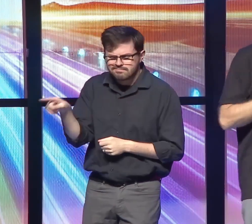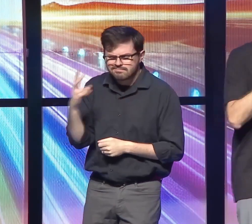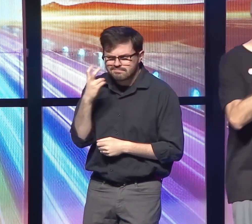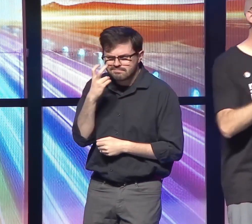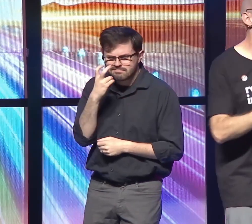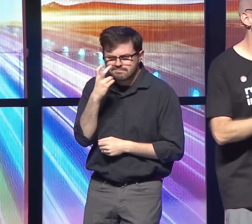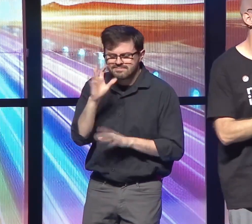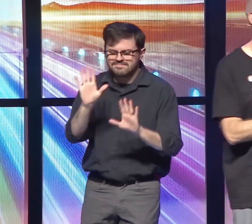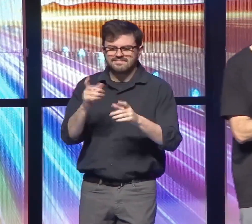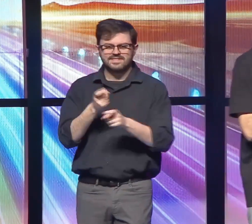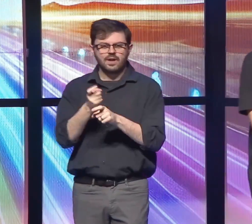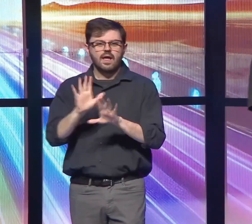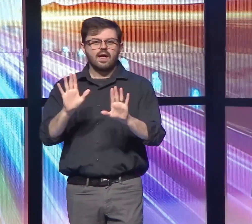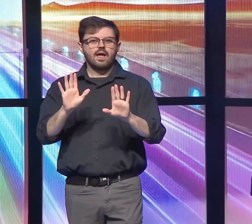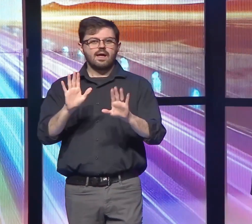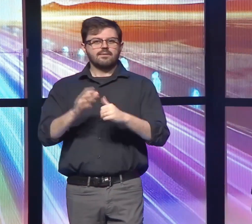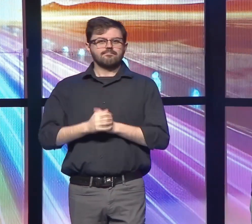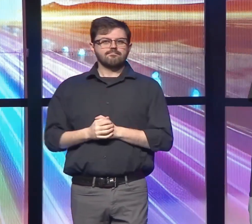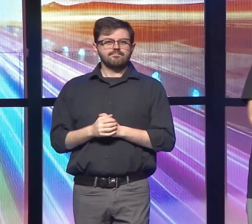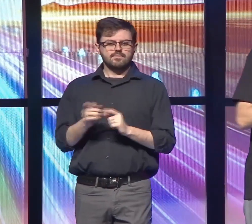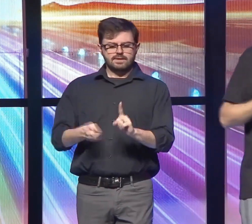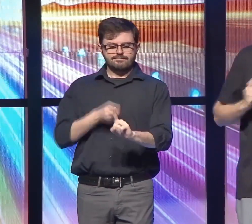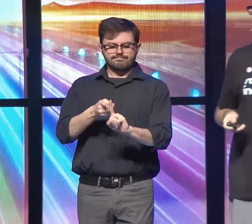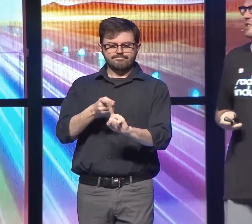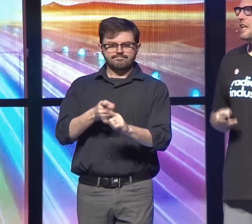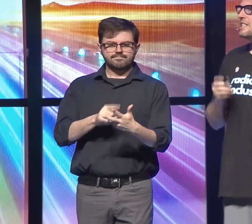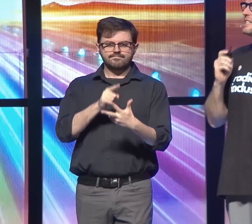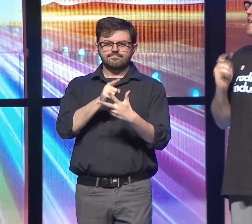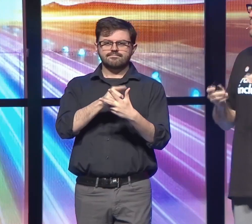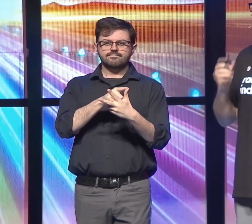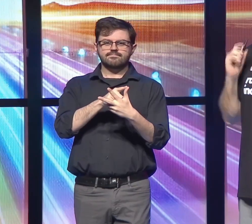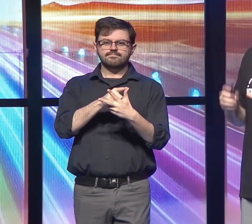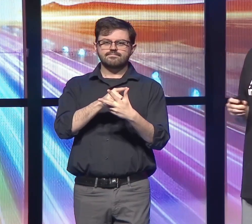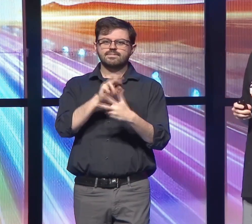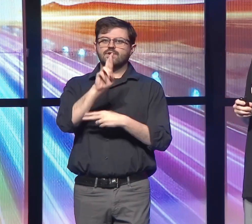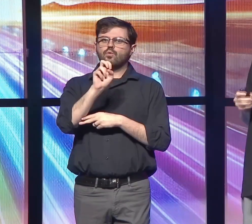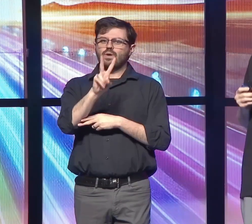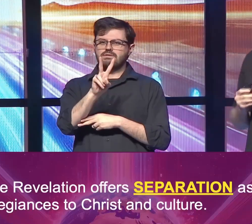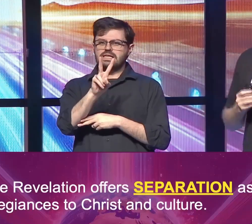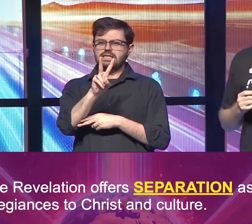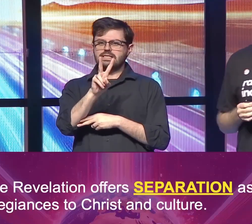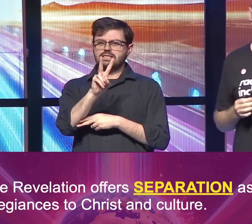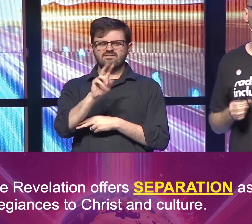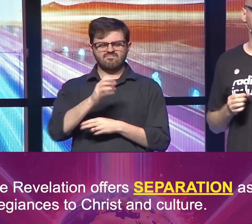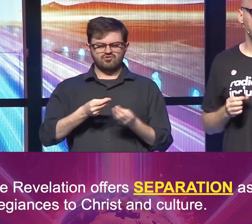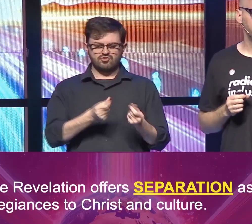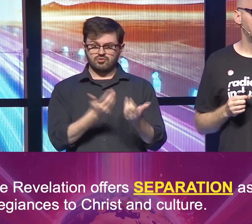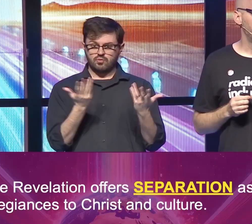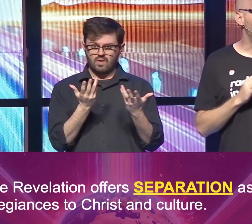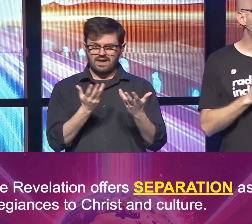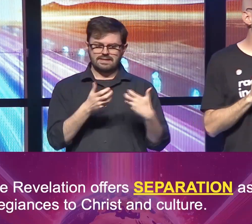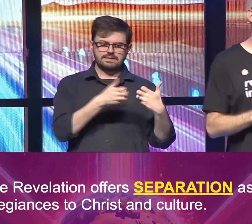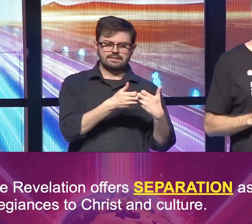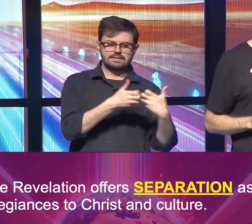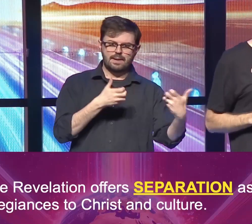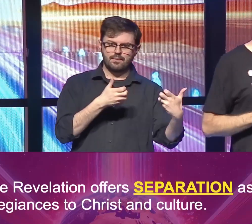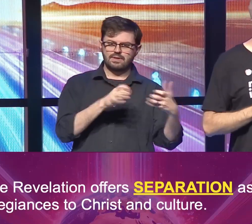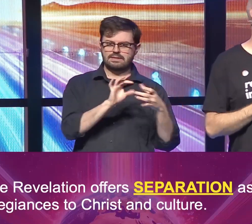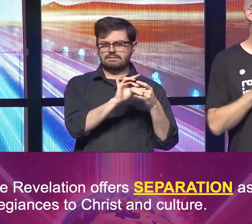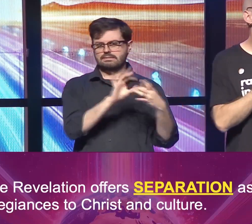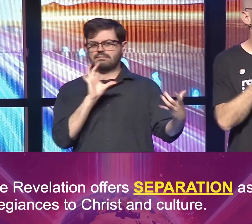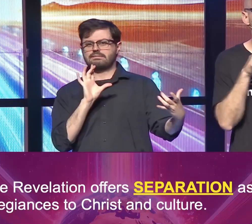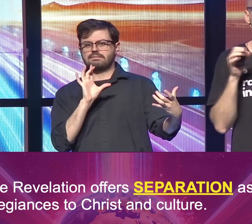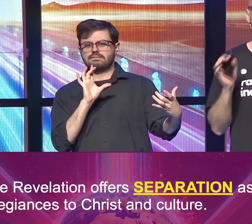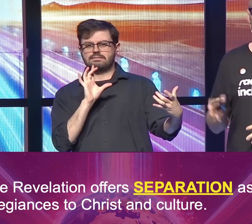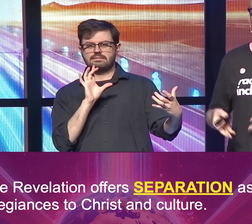deal. The Revelation, because that's what we're series in, offers separation as the solution to dual allegiances,